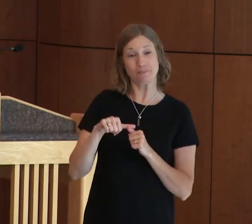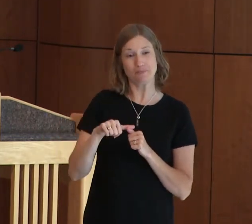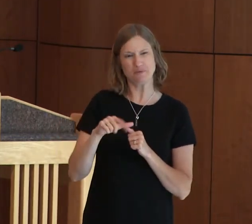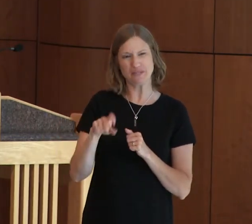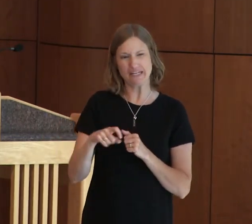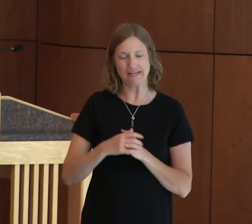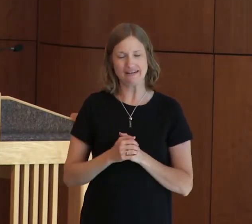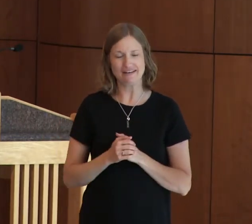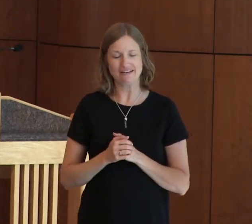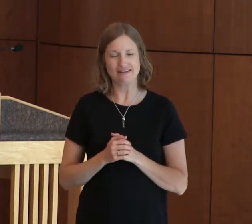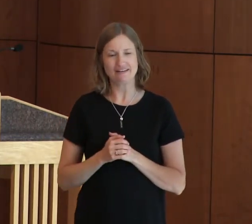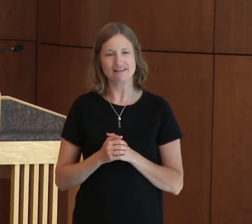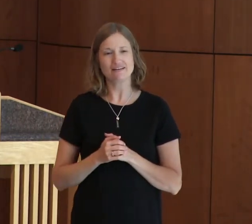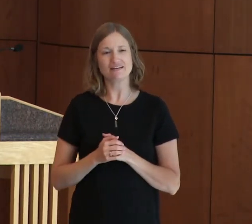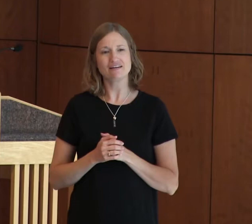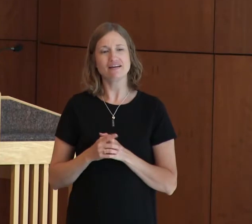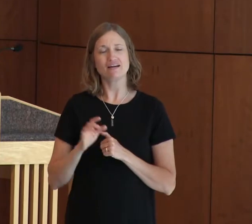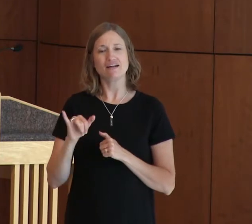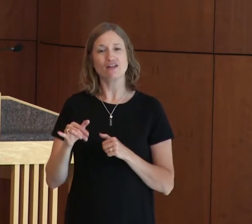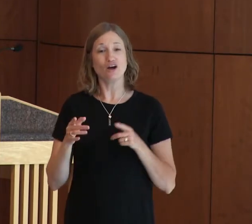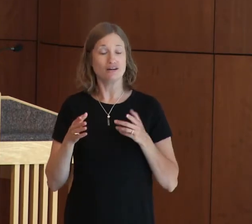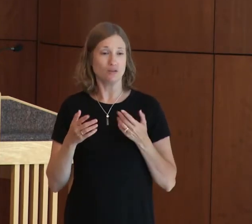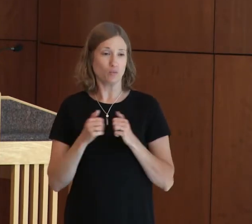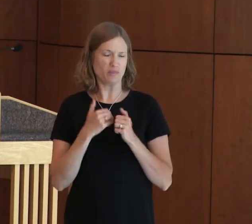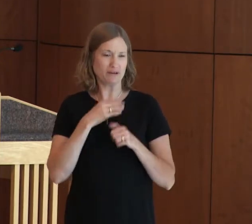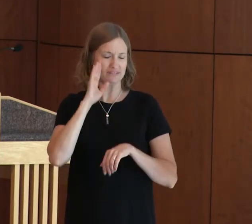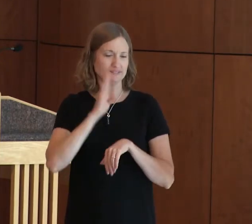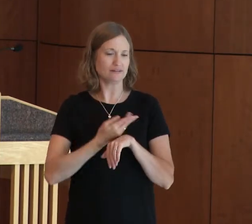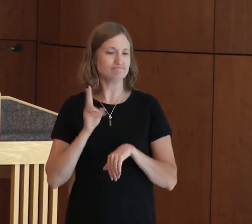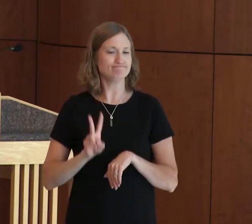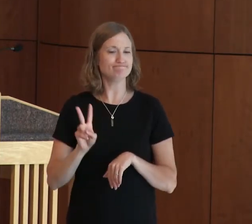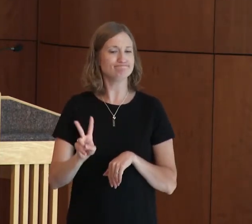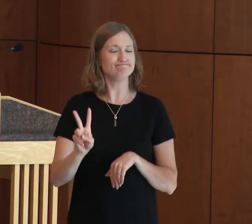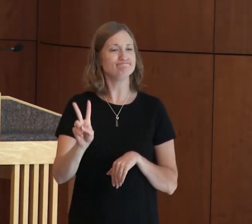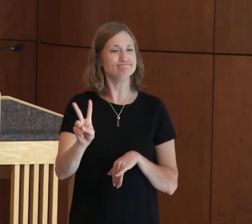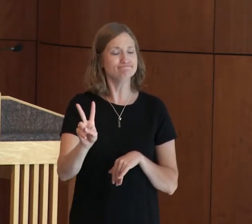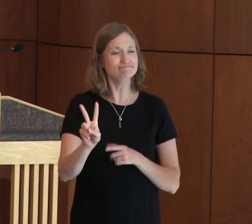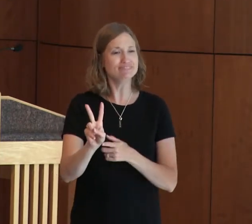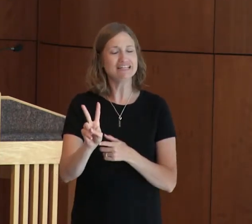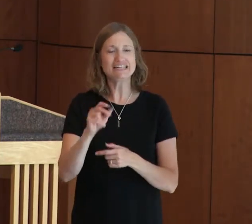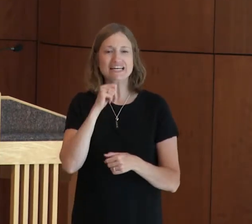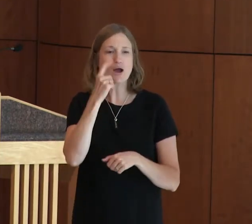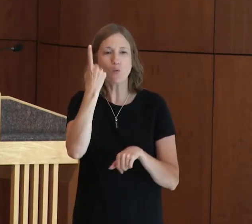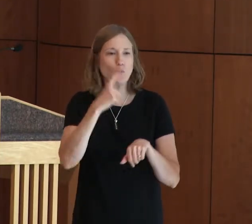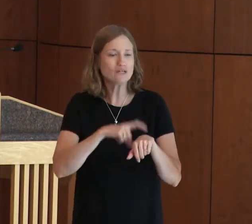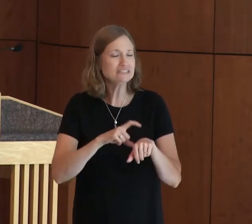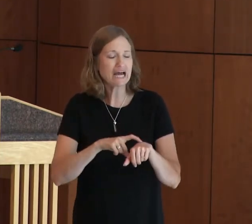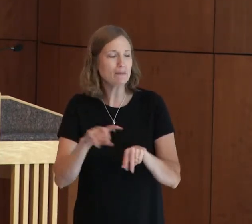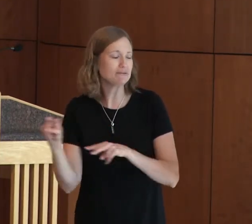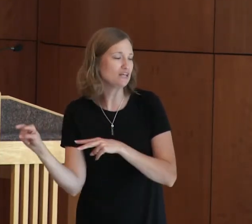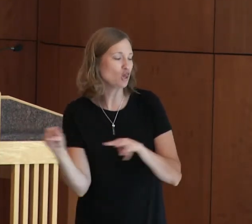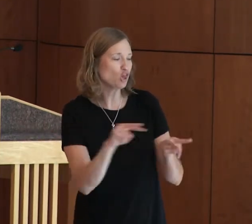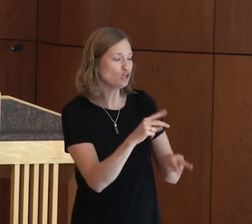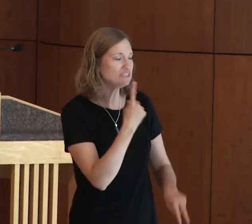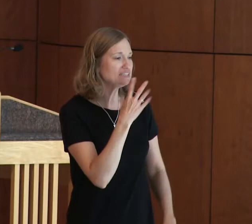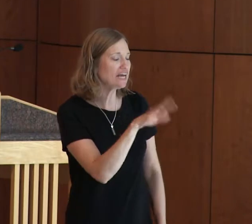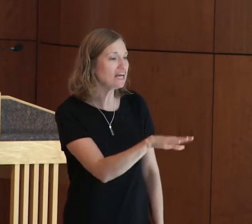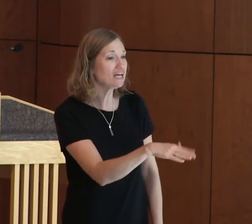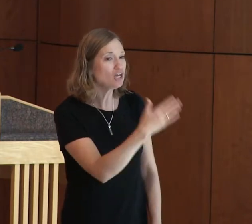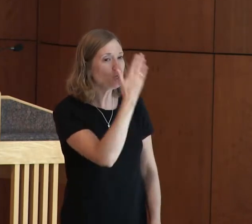After all, when I was walking down that hallway with my son, not once did he turn to someone and say, you know, blessed be